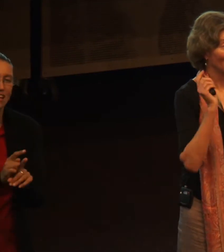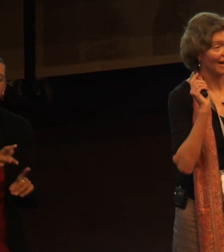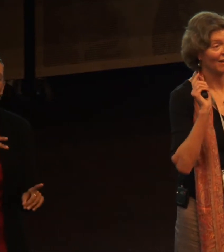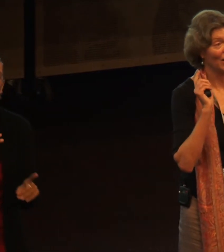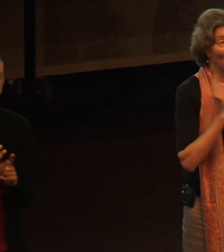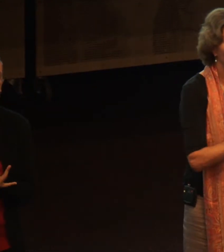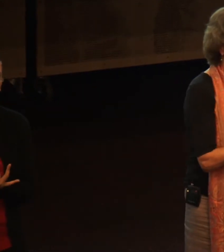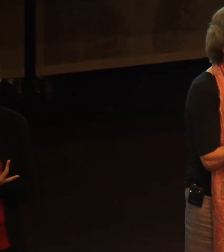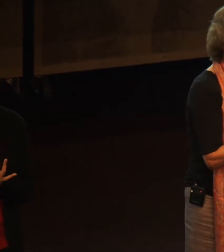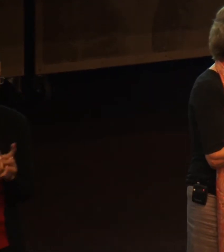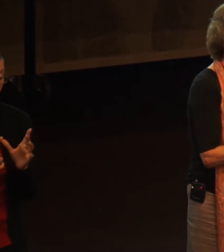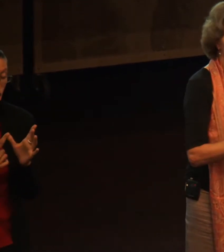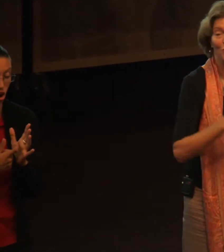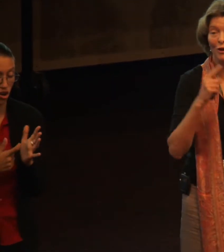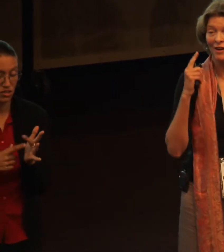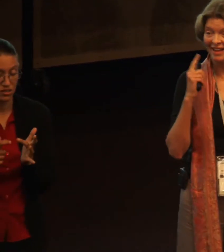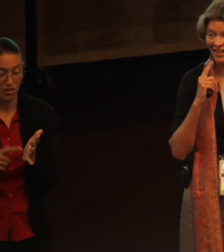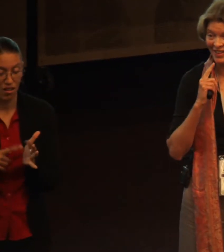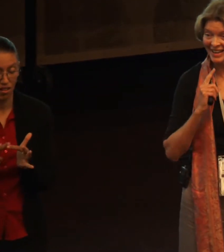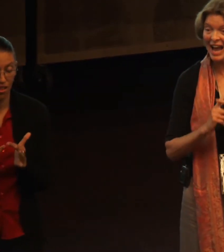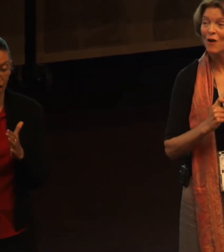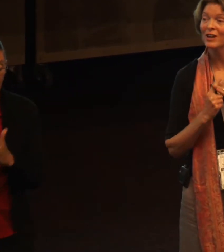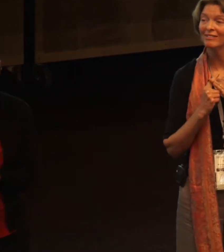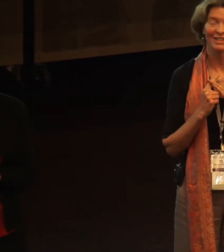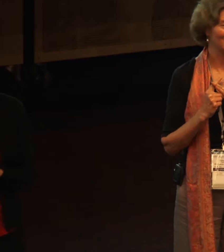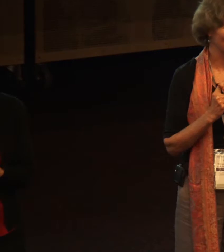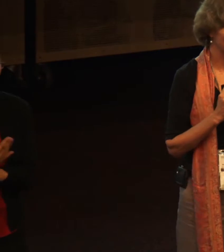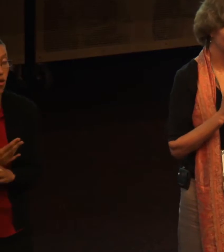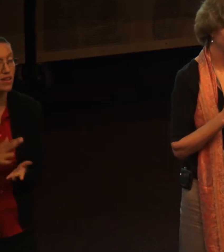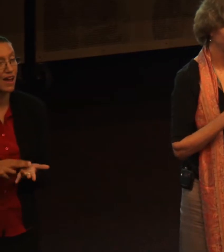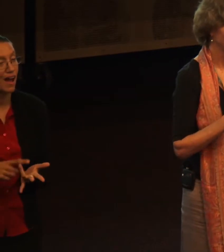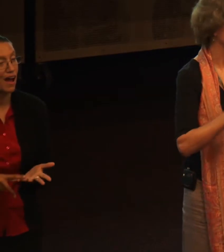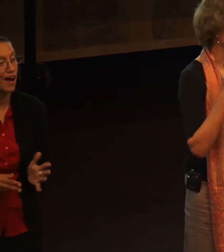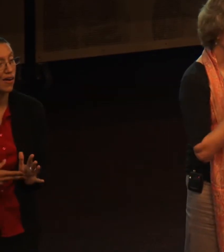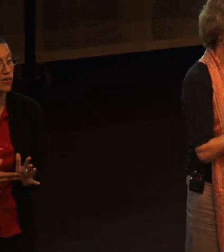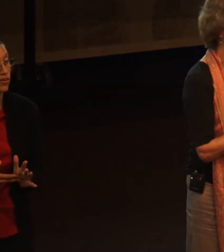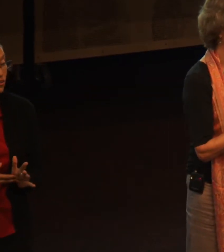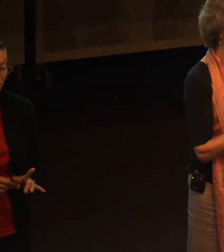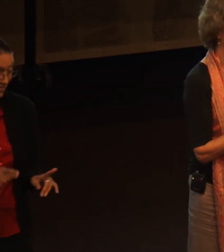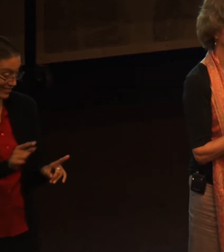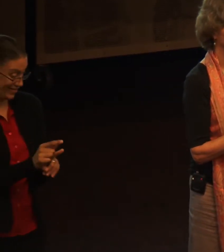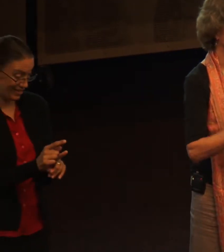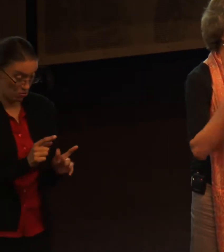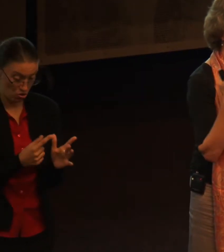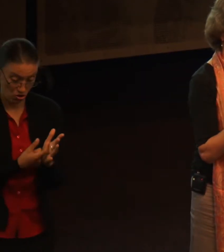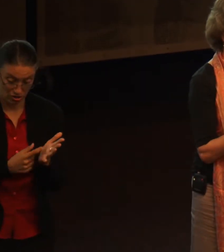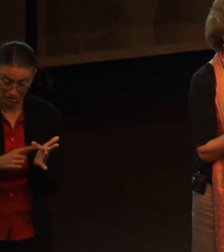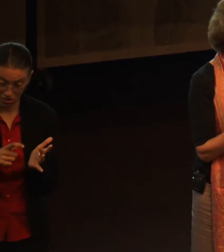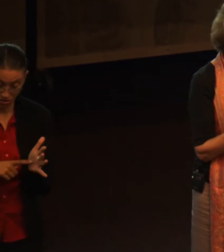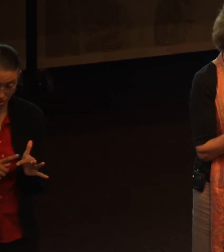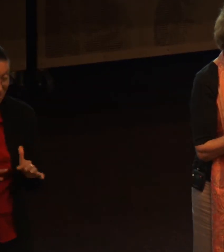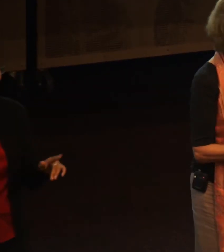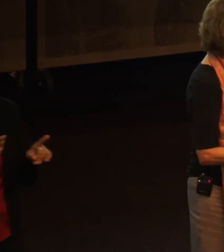so an article that occurs before the noun in the sentence, it's the same article, it has the